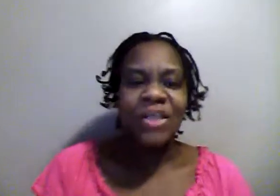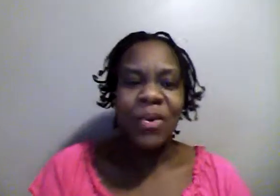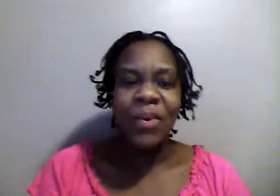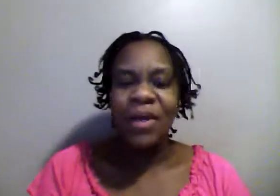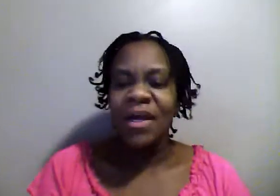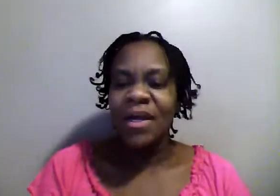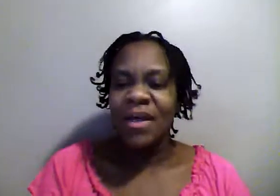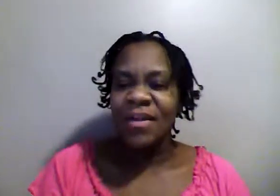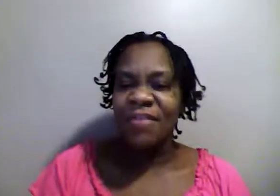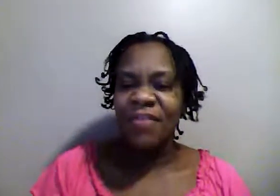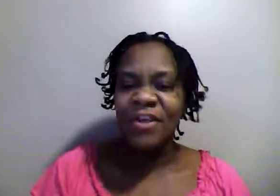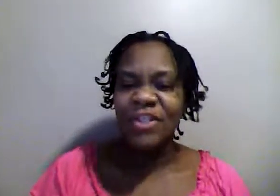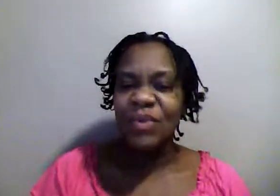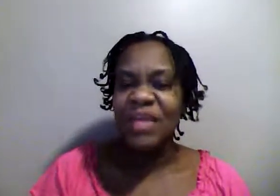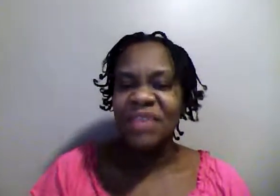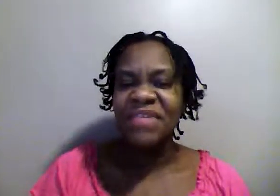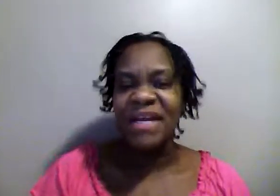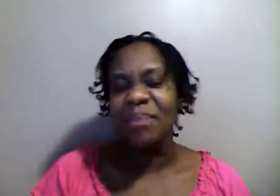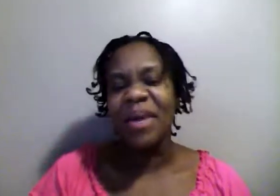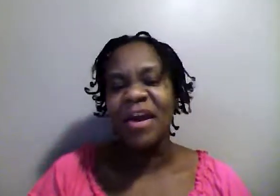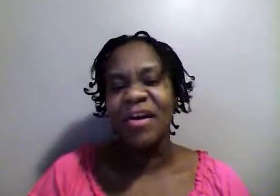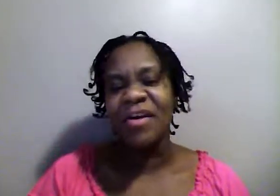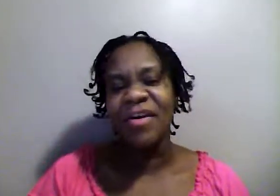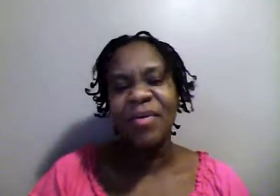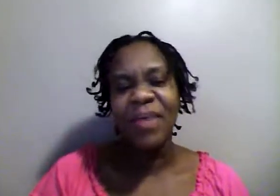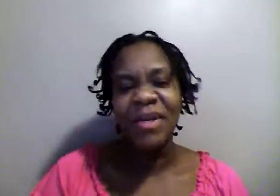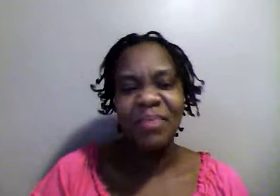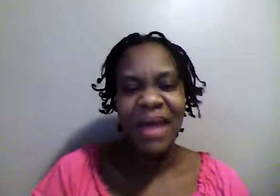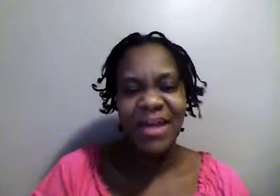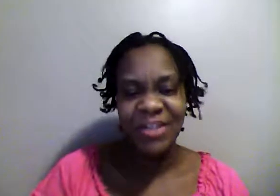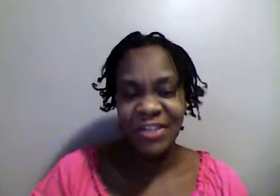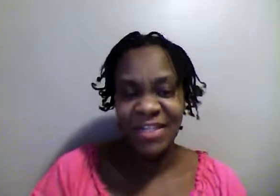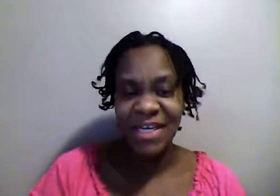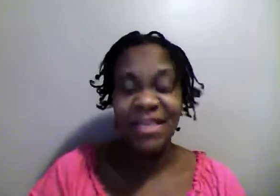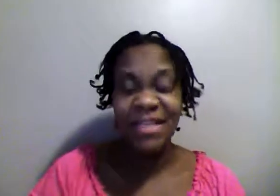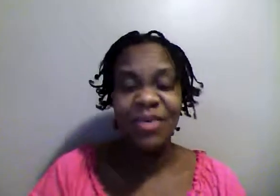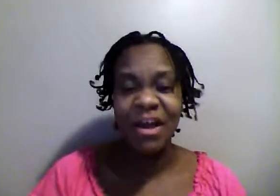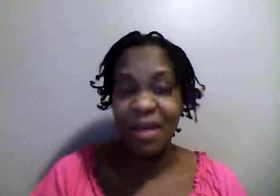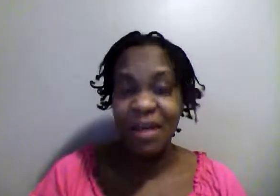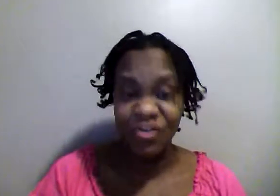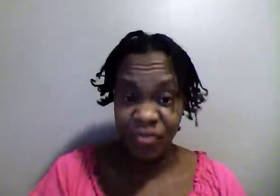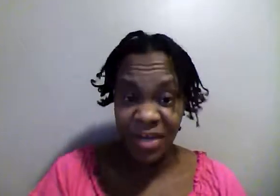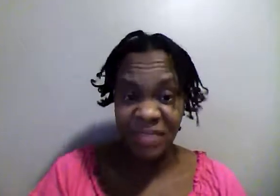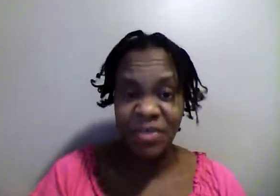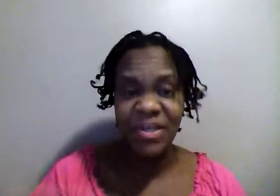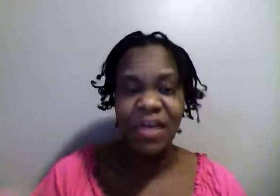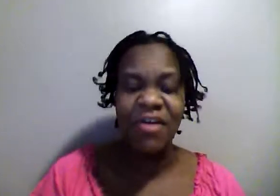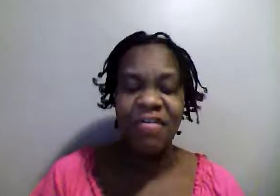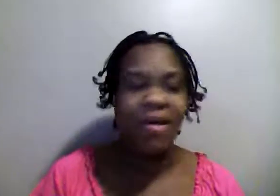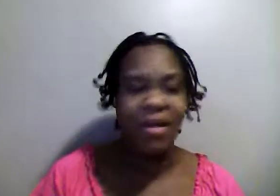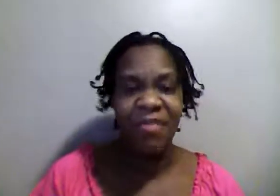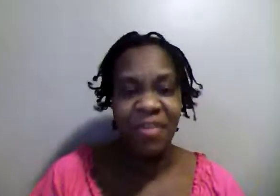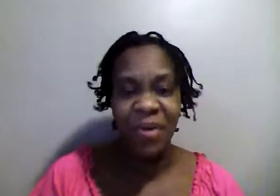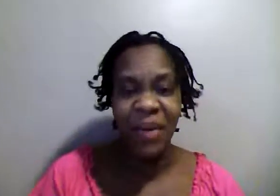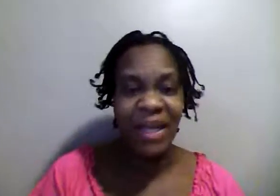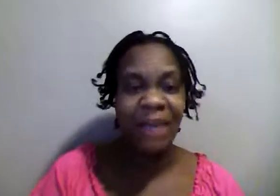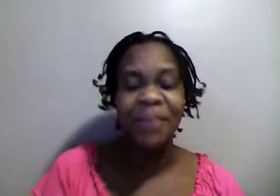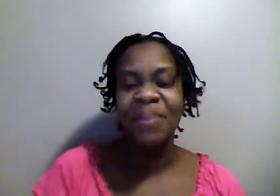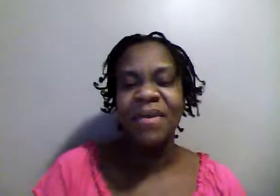So the first two leaves that appear when you plant your seeds, those are not the true leaves. Those are going to fall off very quickly.